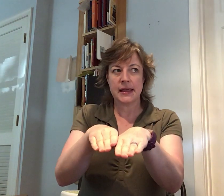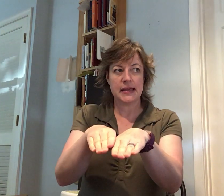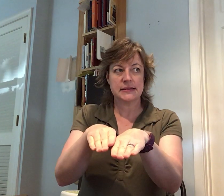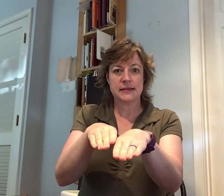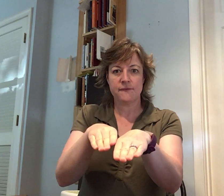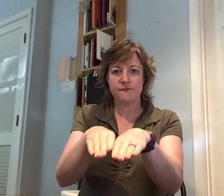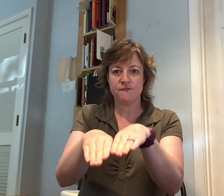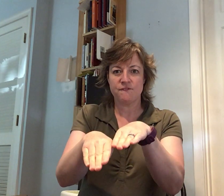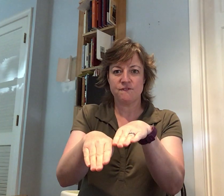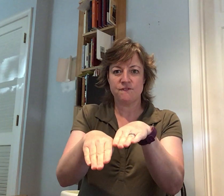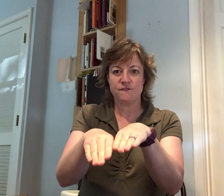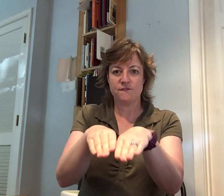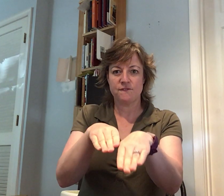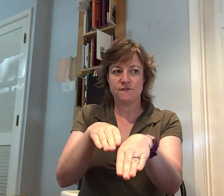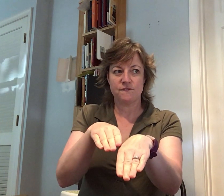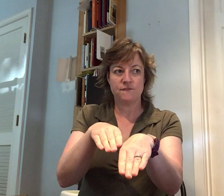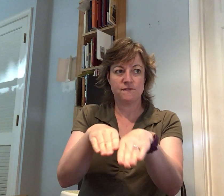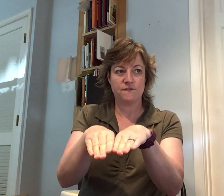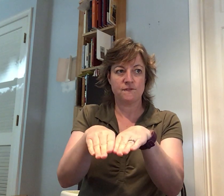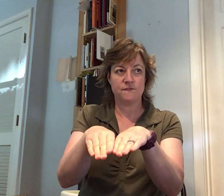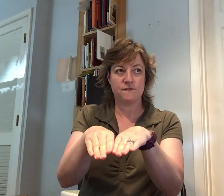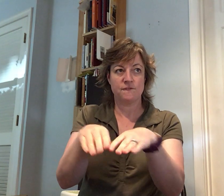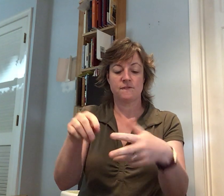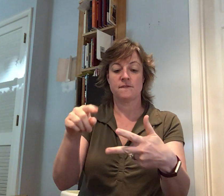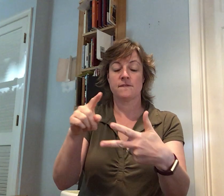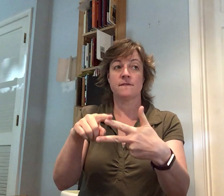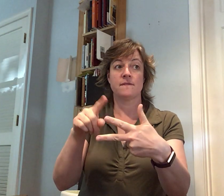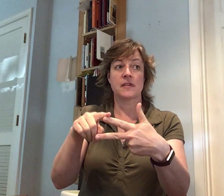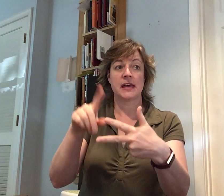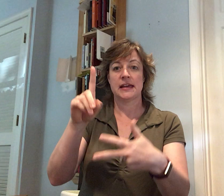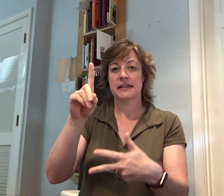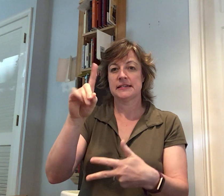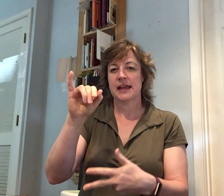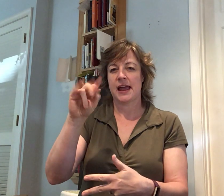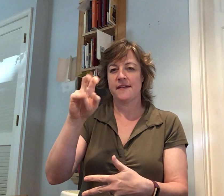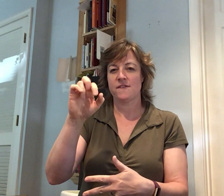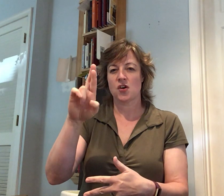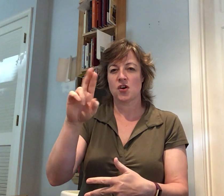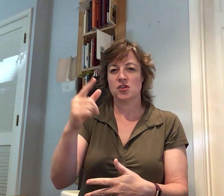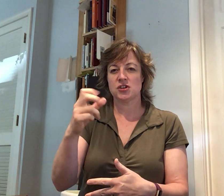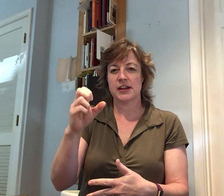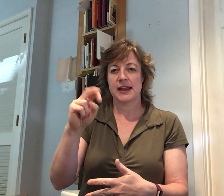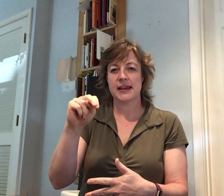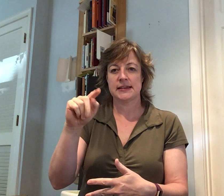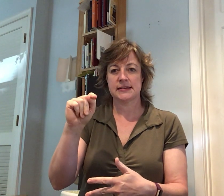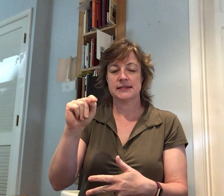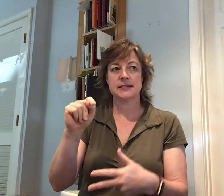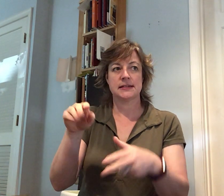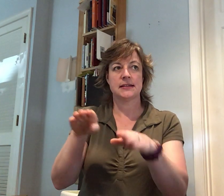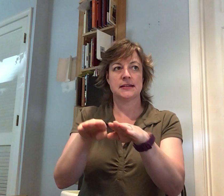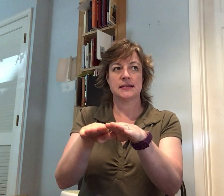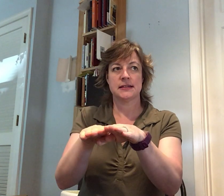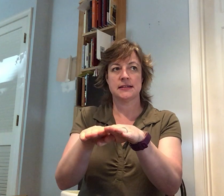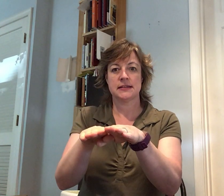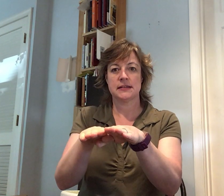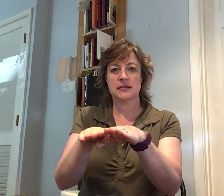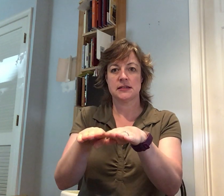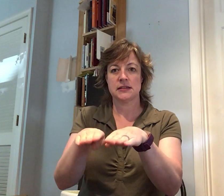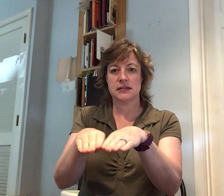another. In a divergent boundary, the plates move away from each other, while in a convergent